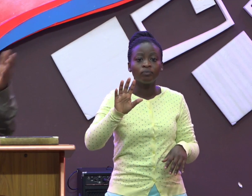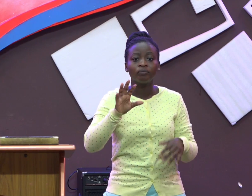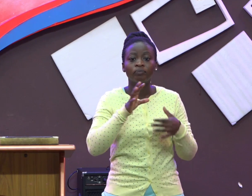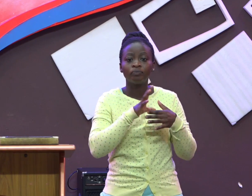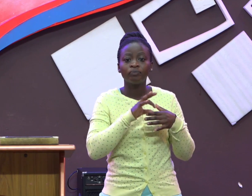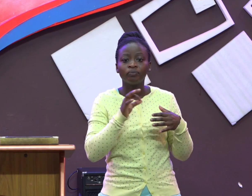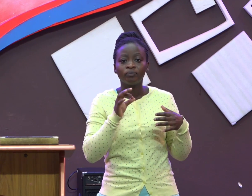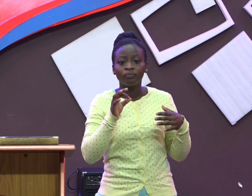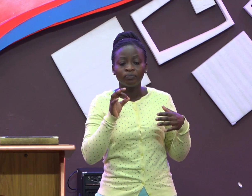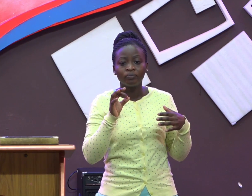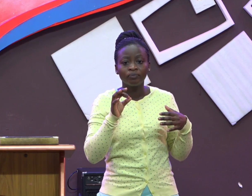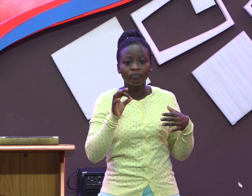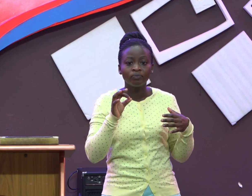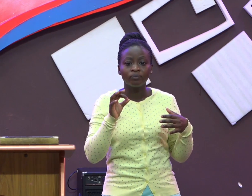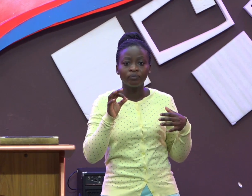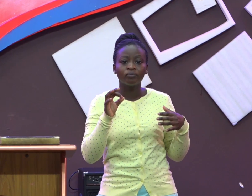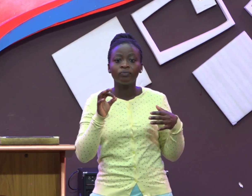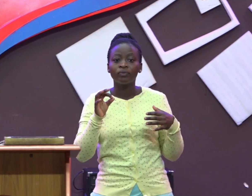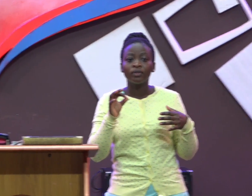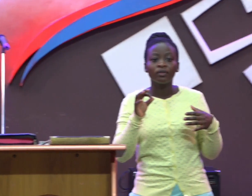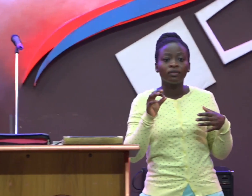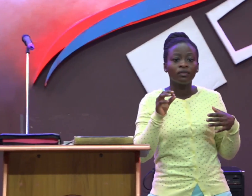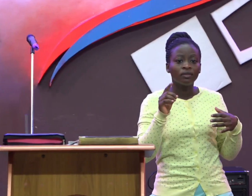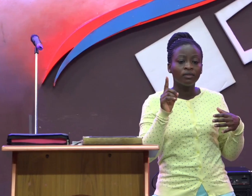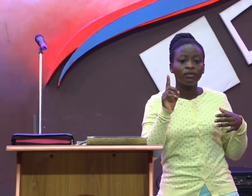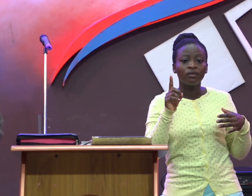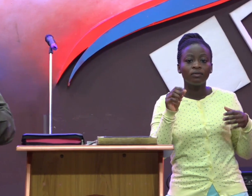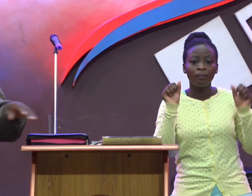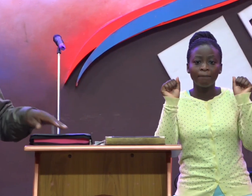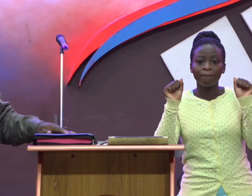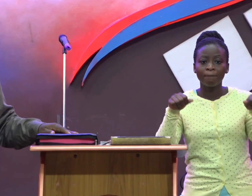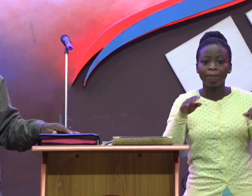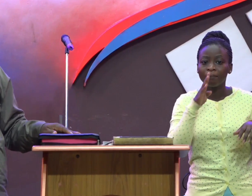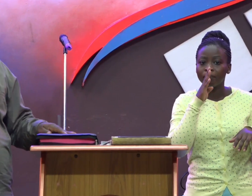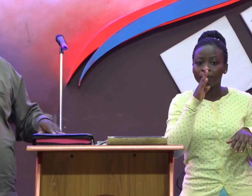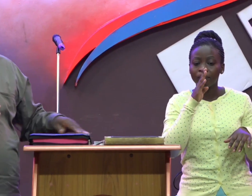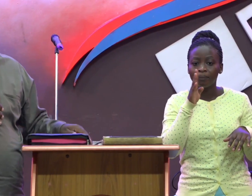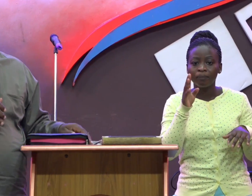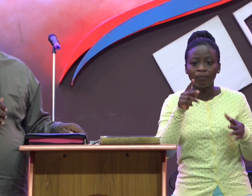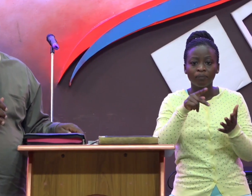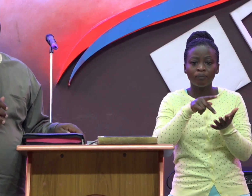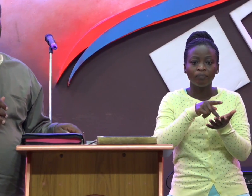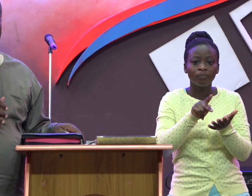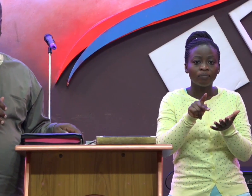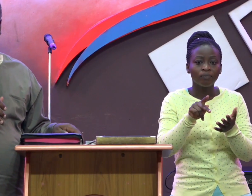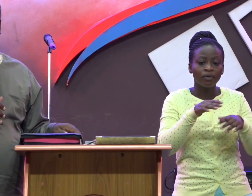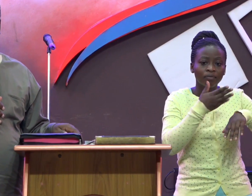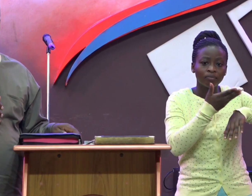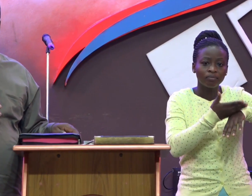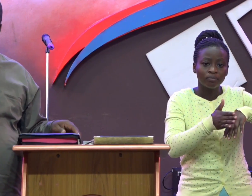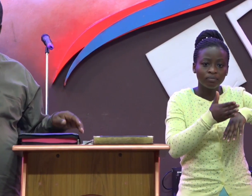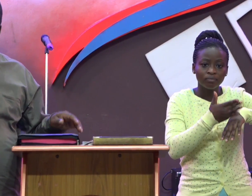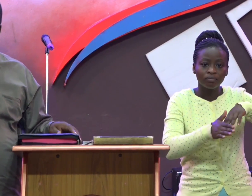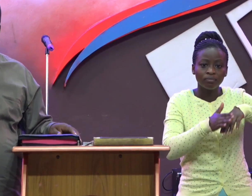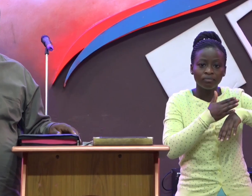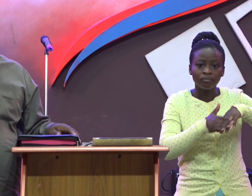you may even be buying a pineapple and you say this is big, but it was taken up by the pest.